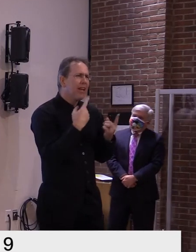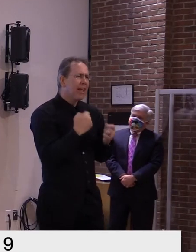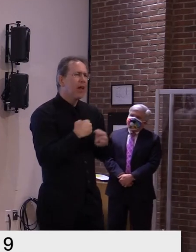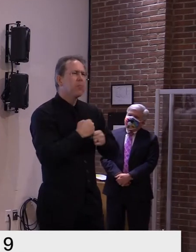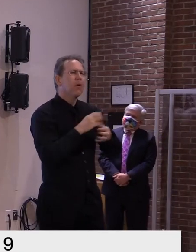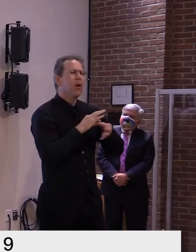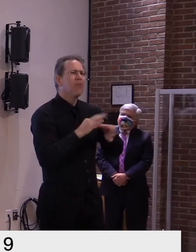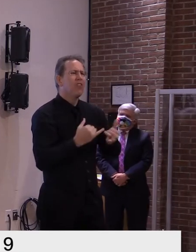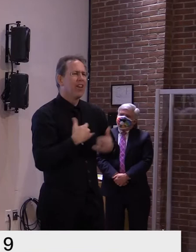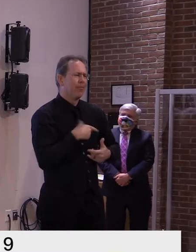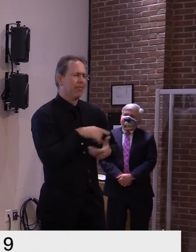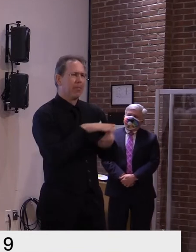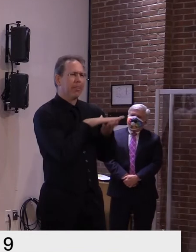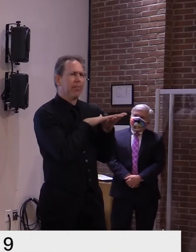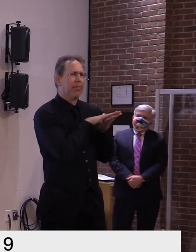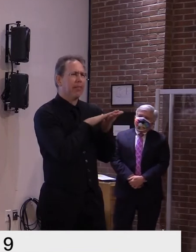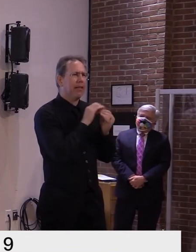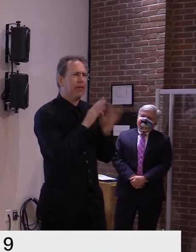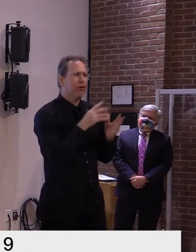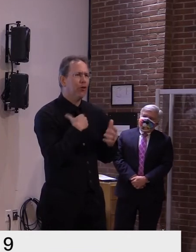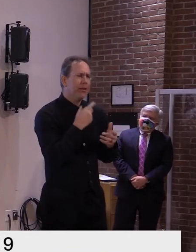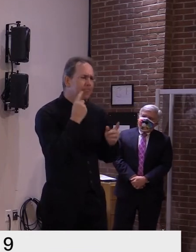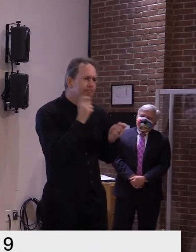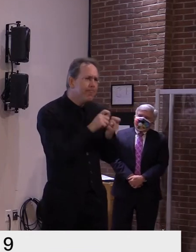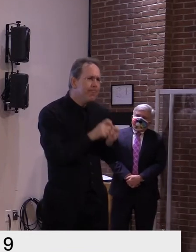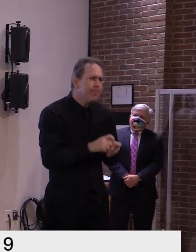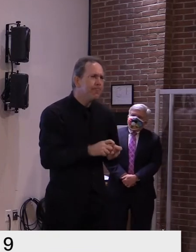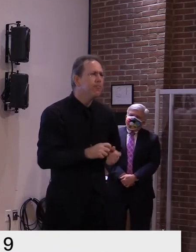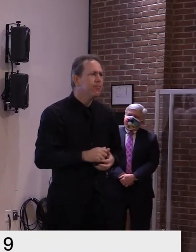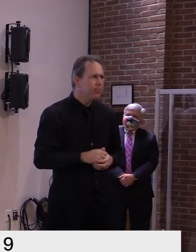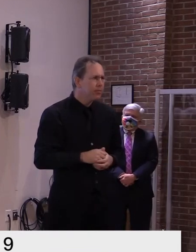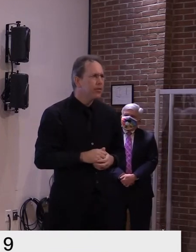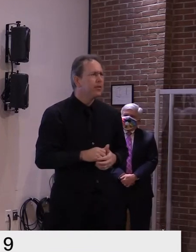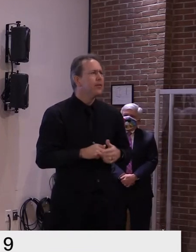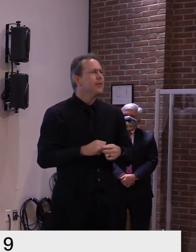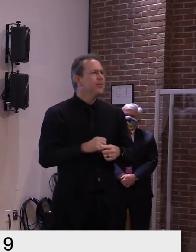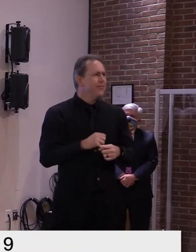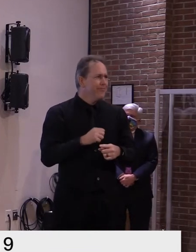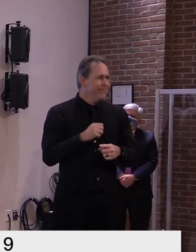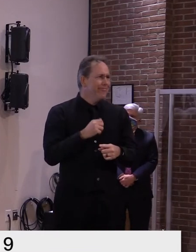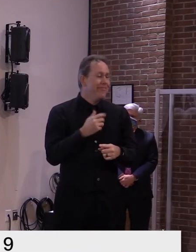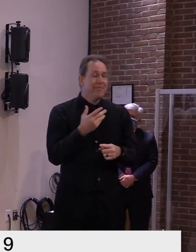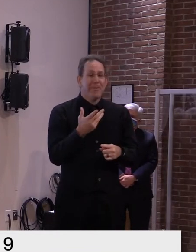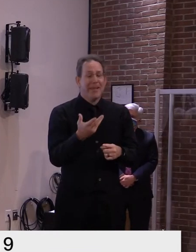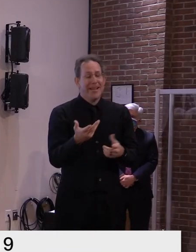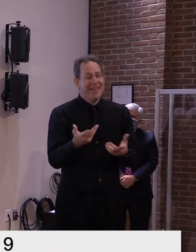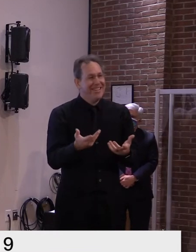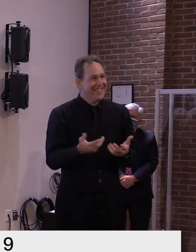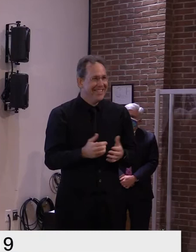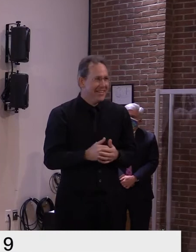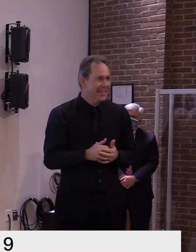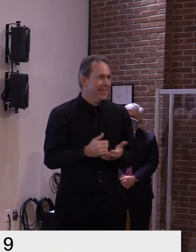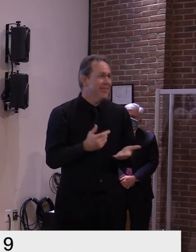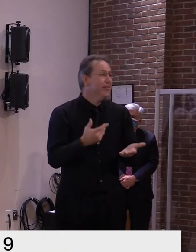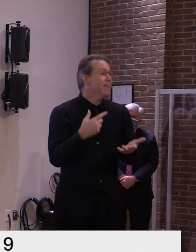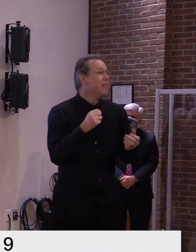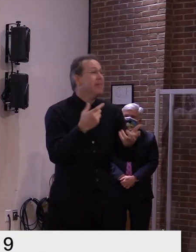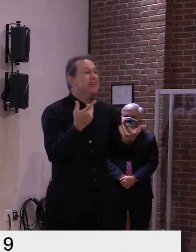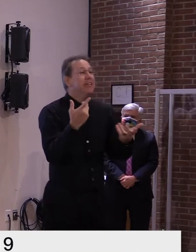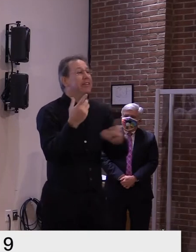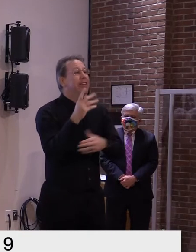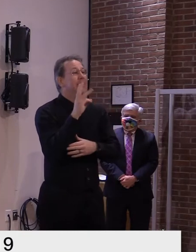otherwise, I have to say there are going to be potentially 600,000 special